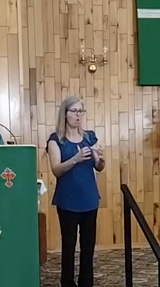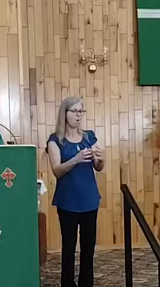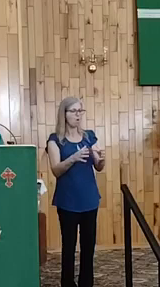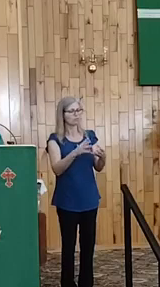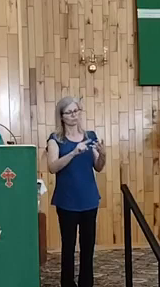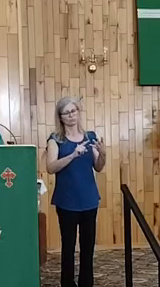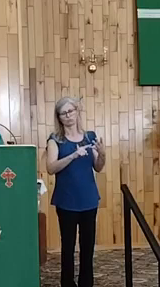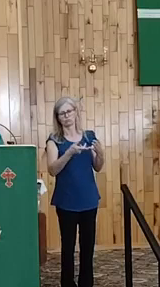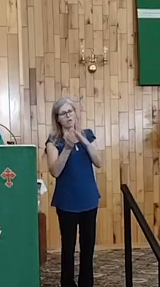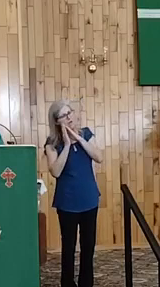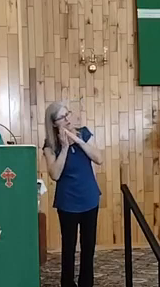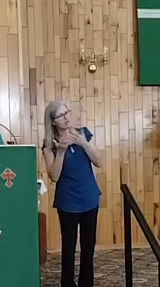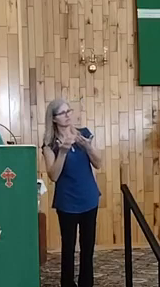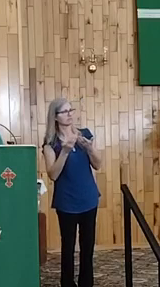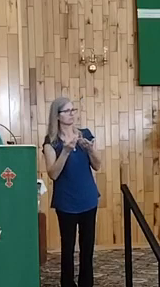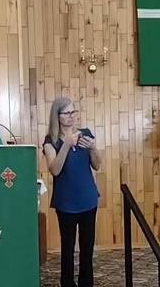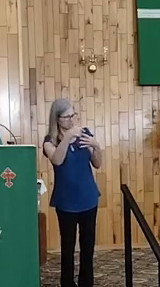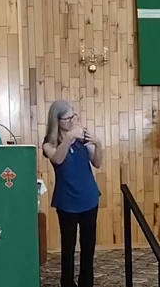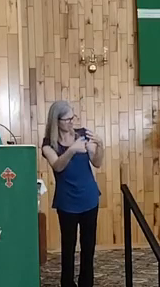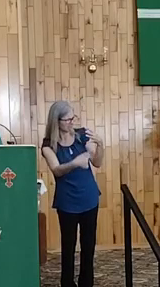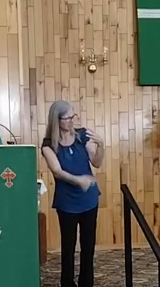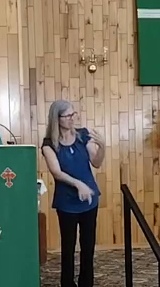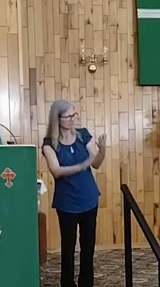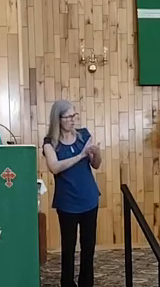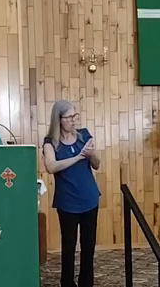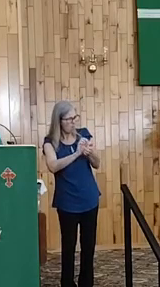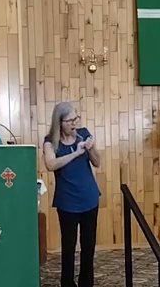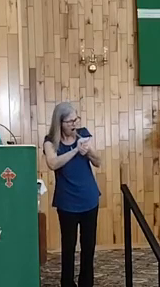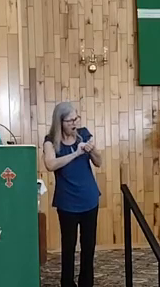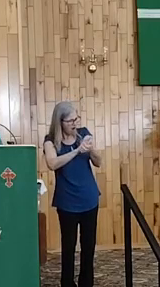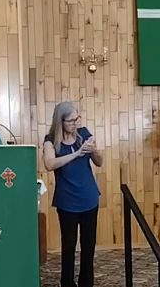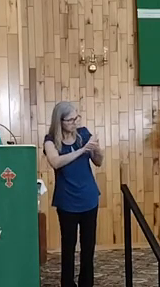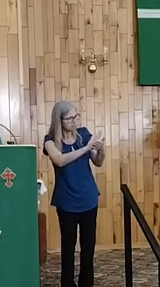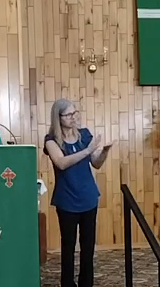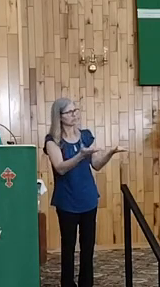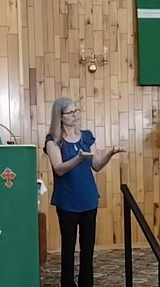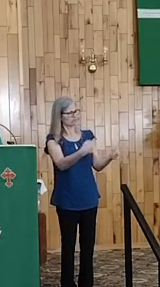beds. So the Pharisees and scribes